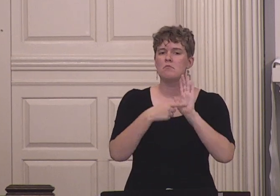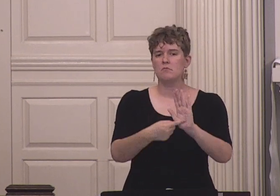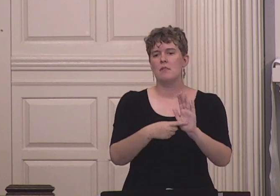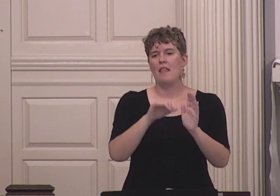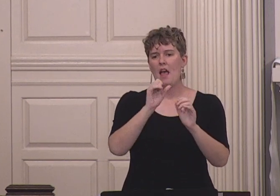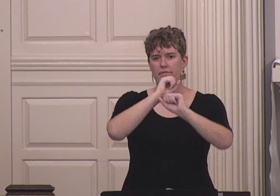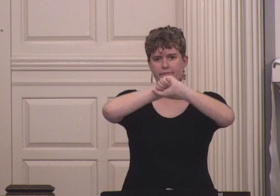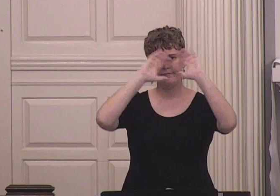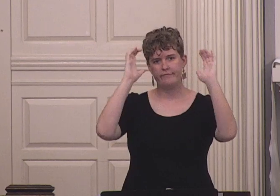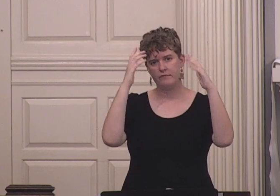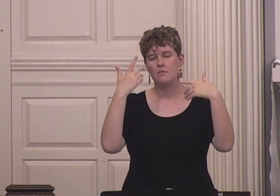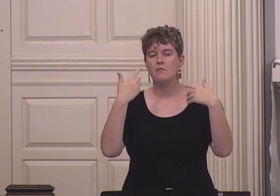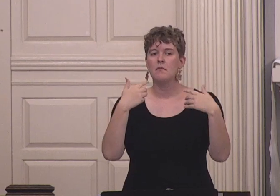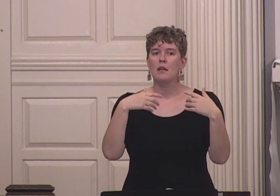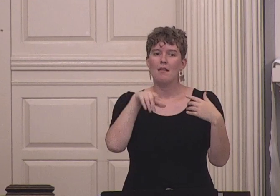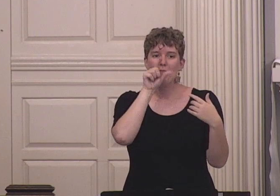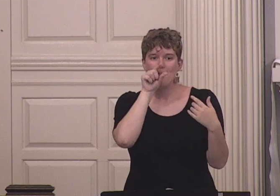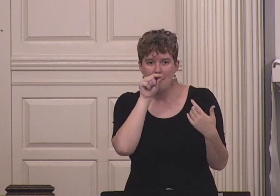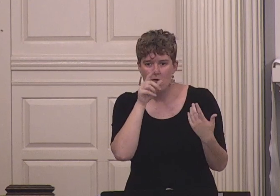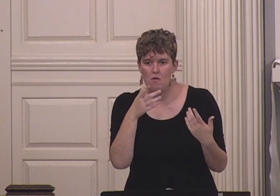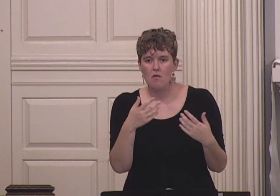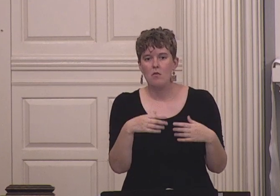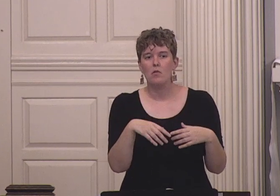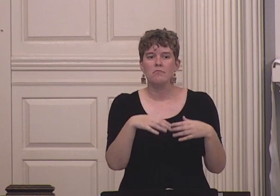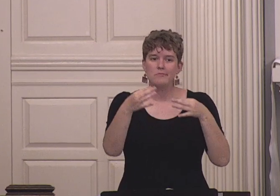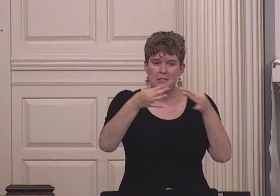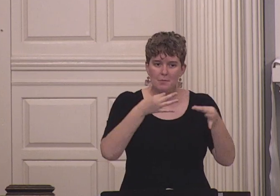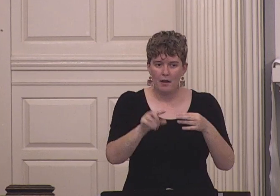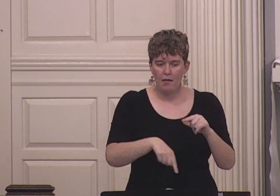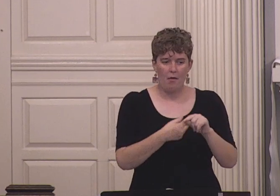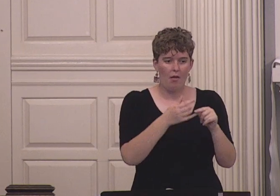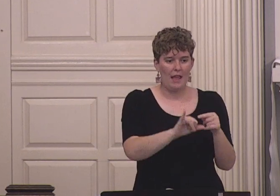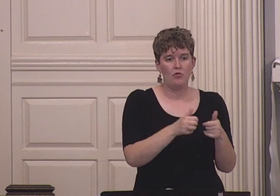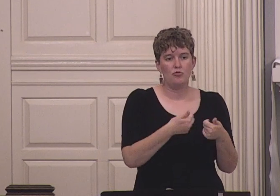the disciples' trust and hope in God.